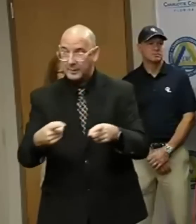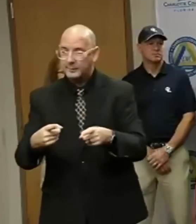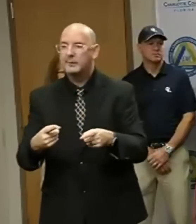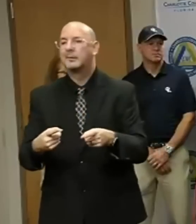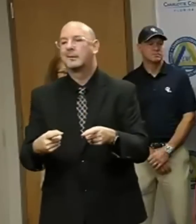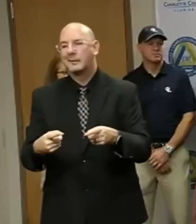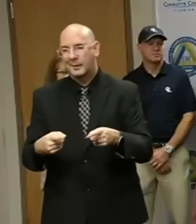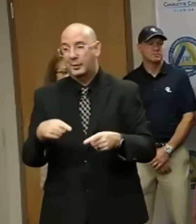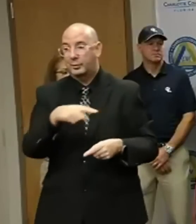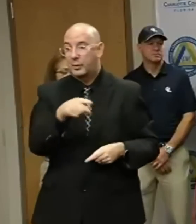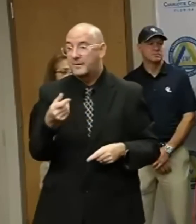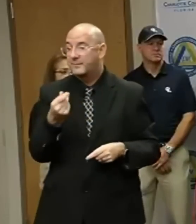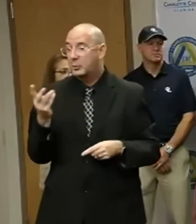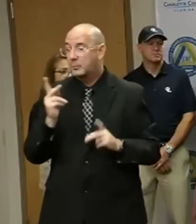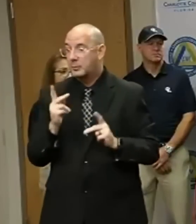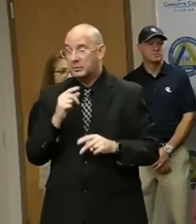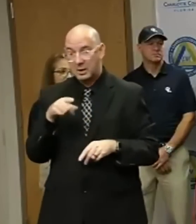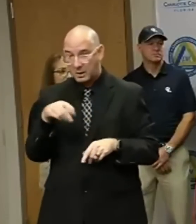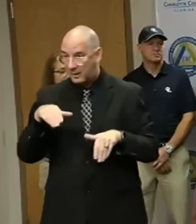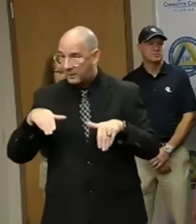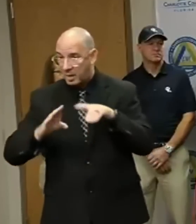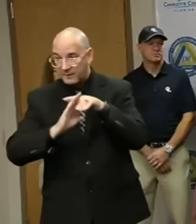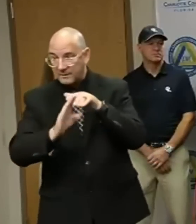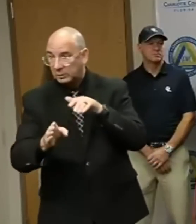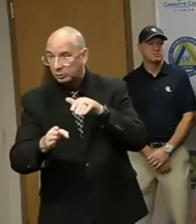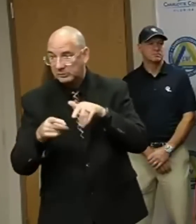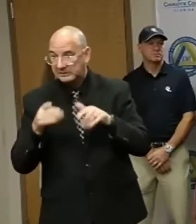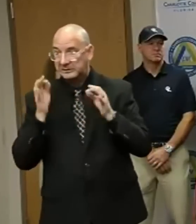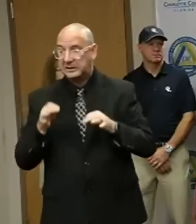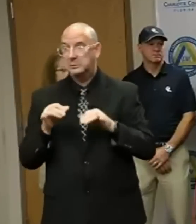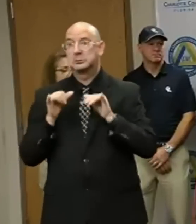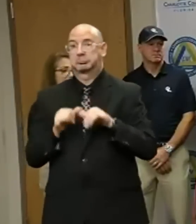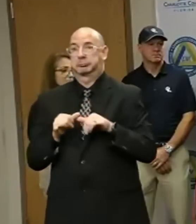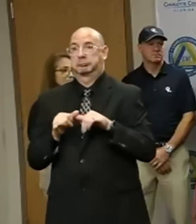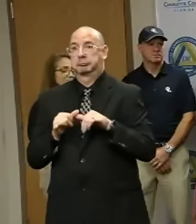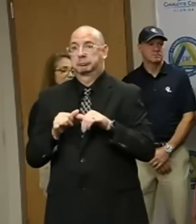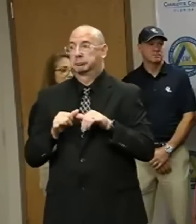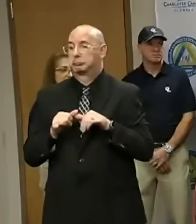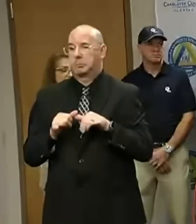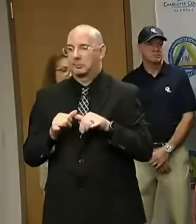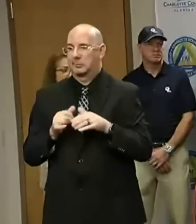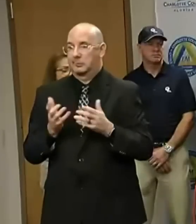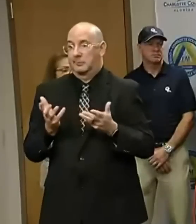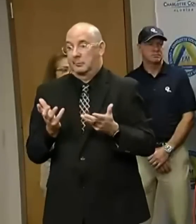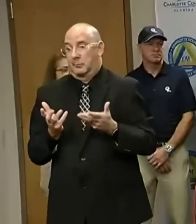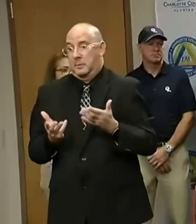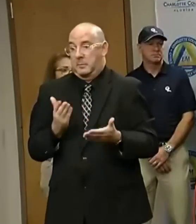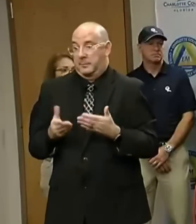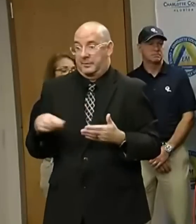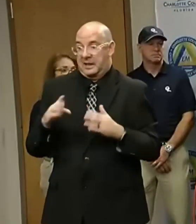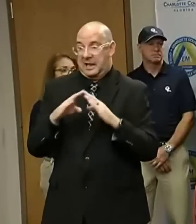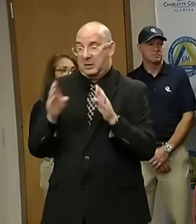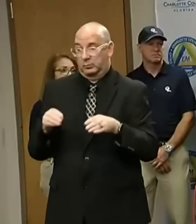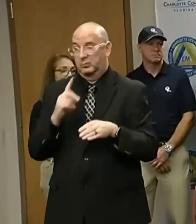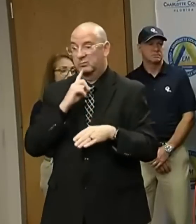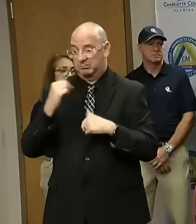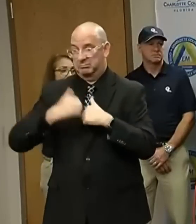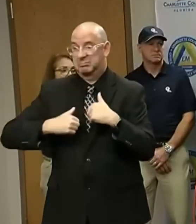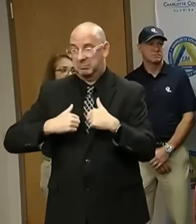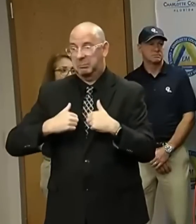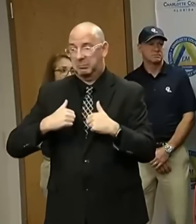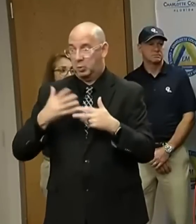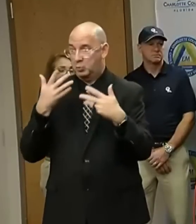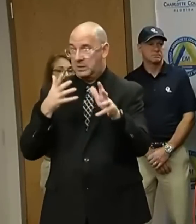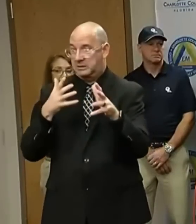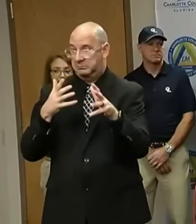the evacuation. They were hunkering down, and their homes, I think, were totally fine to handle even a really strong wind event. The